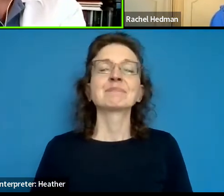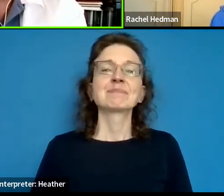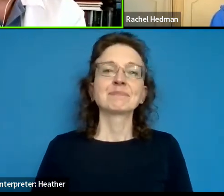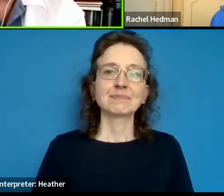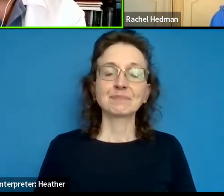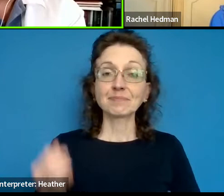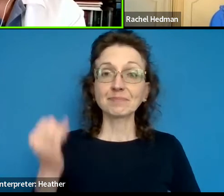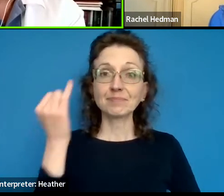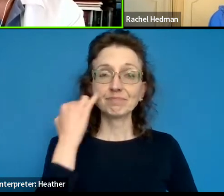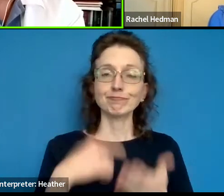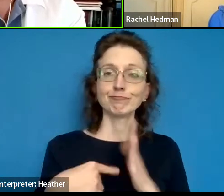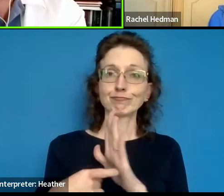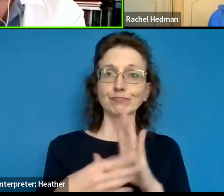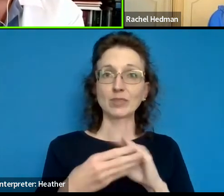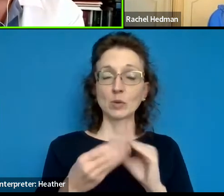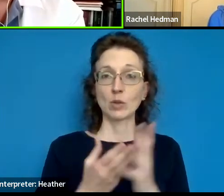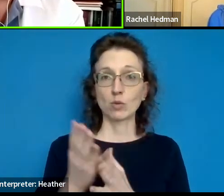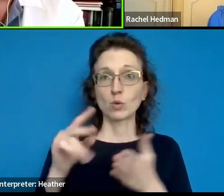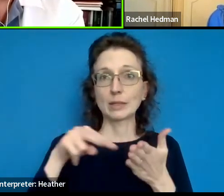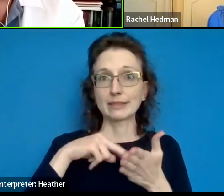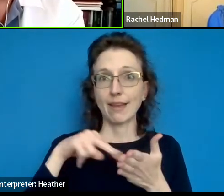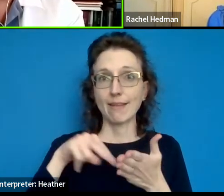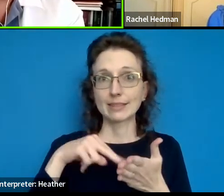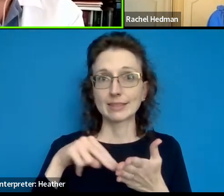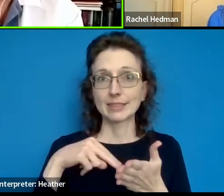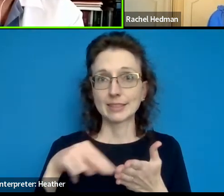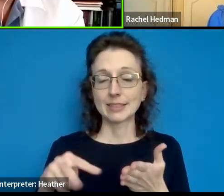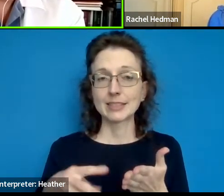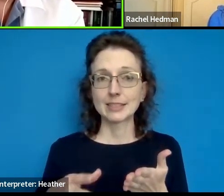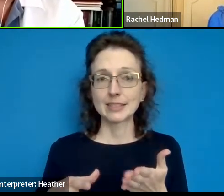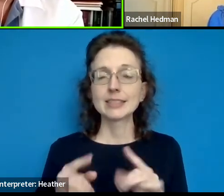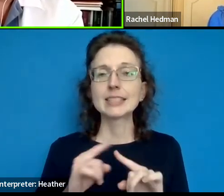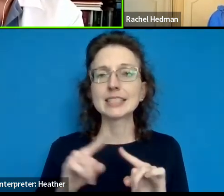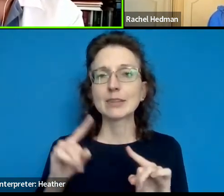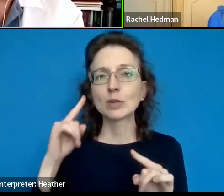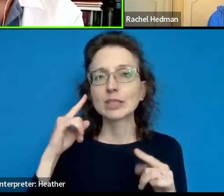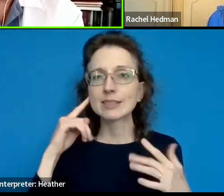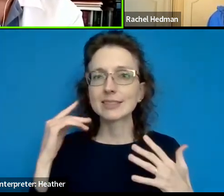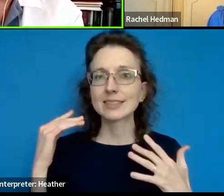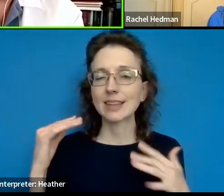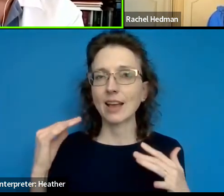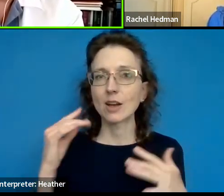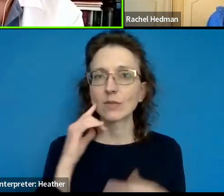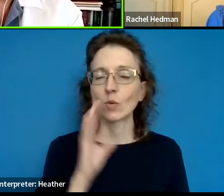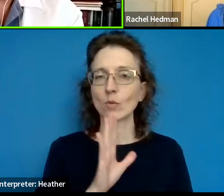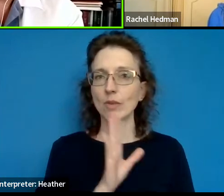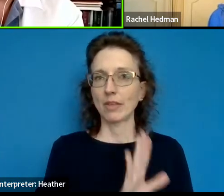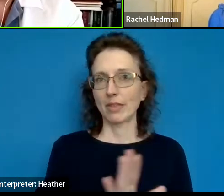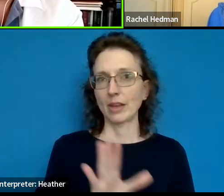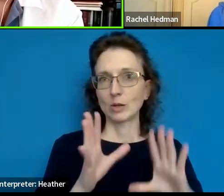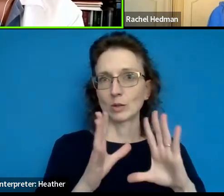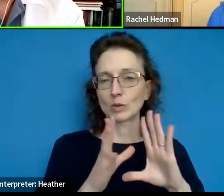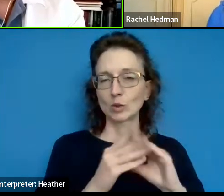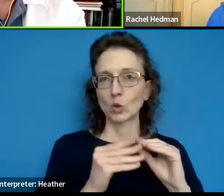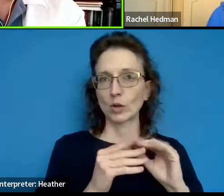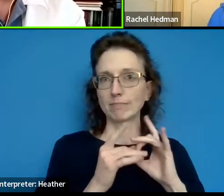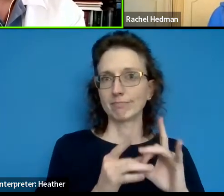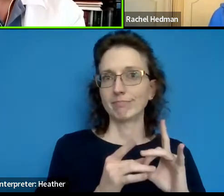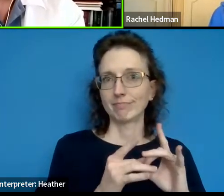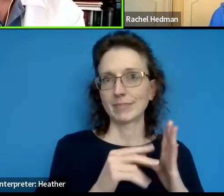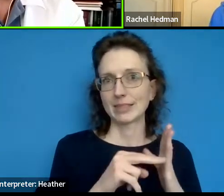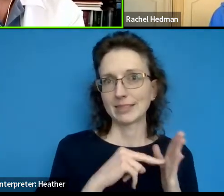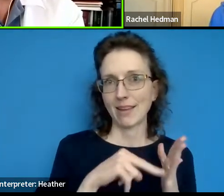a dance, there's a different sound to those particular stories that are in the dance.